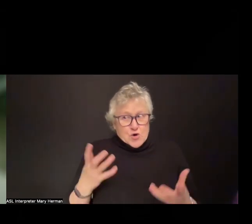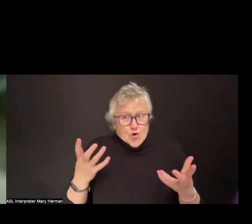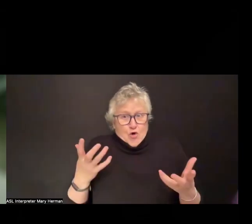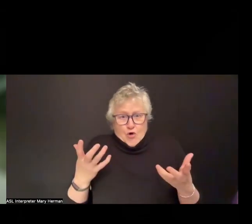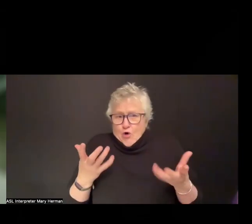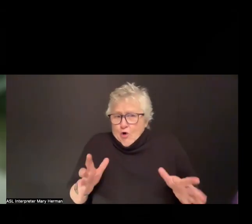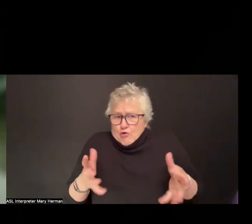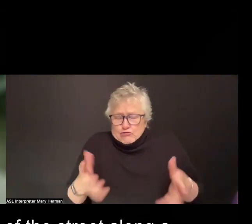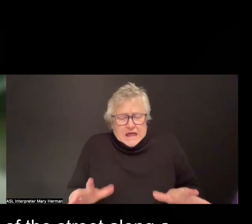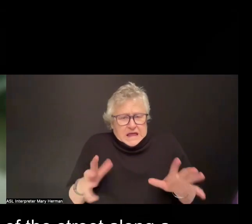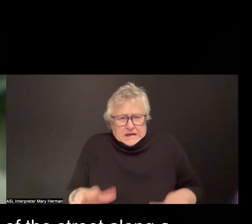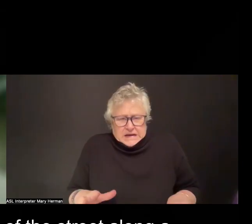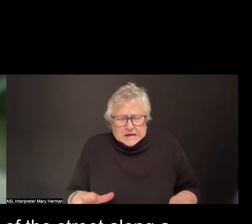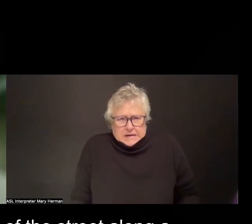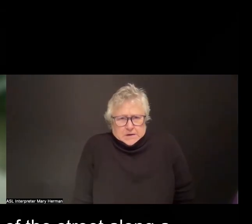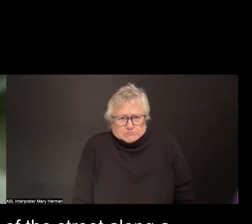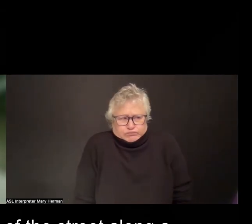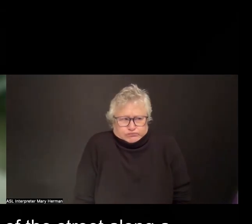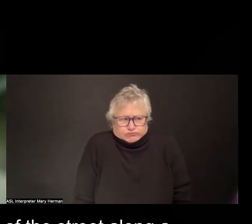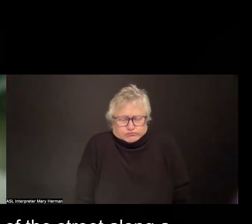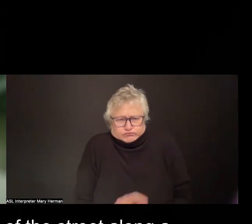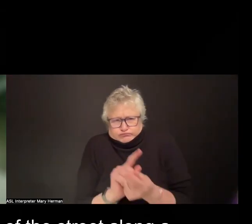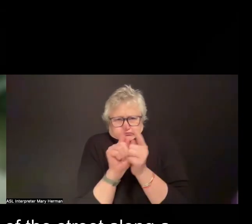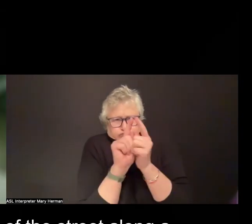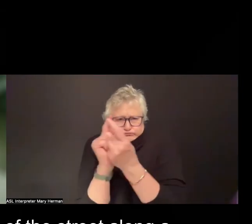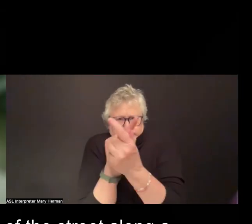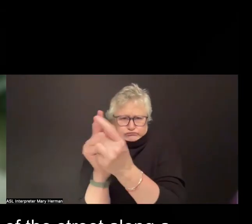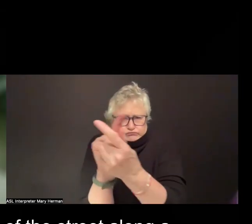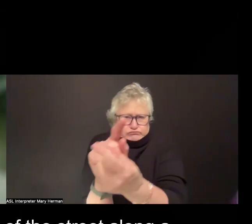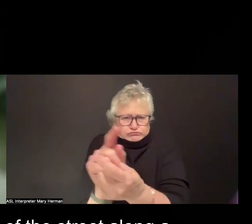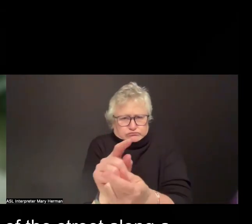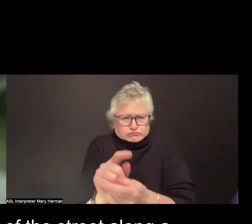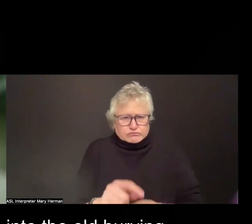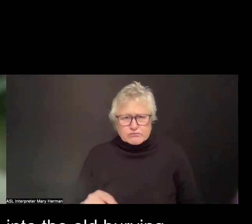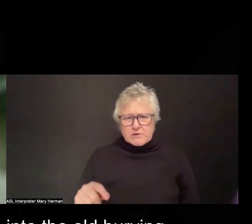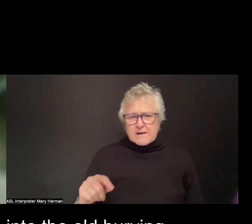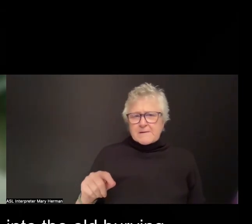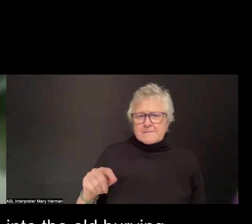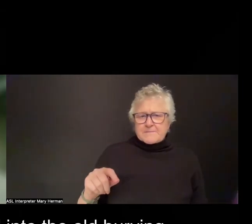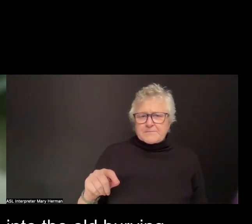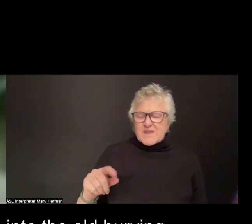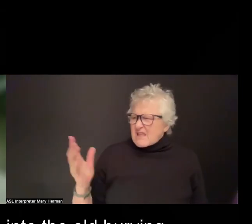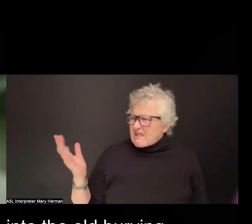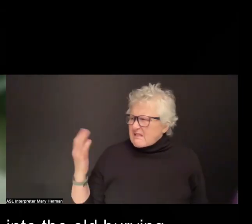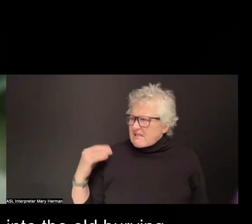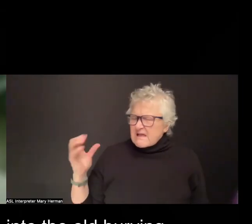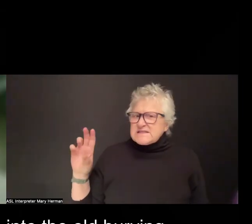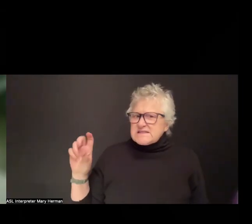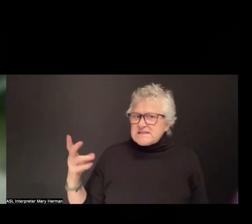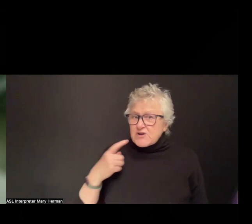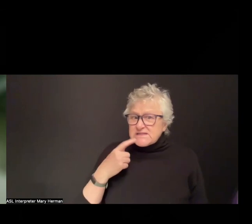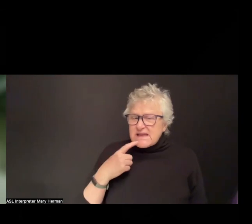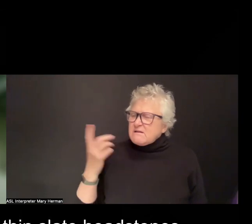Sarah suggested. She steered us out of the street along a narrow alley, stinking of urine, over a low stone wall and into the old burying